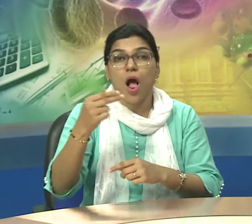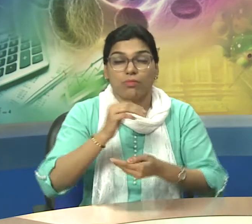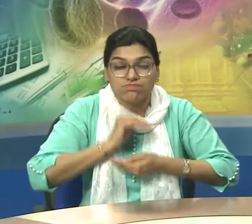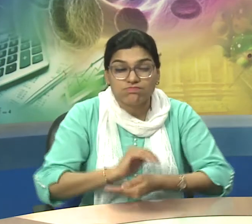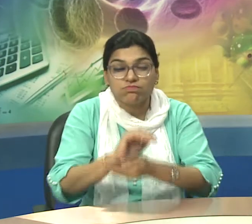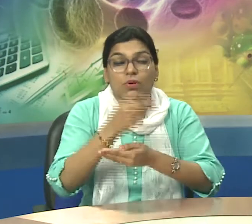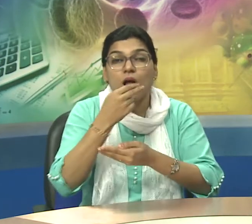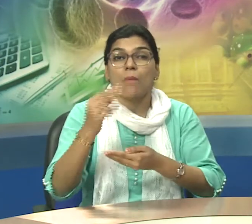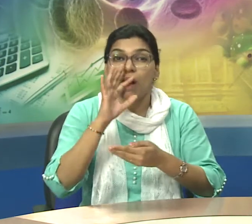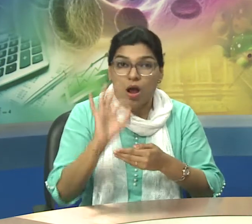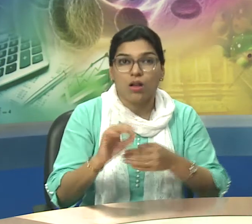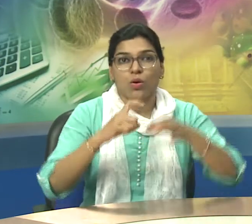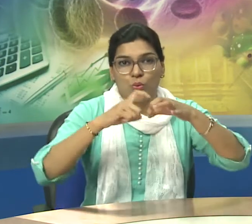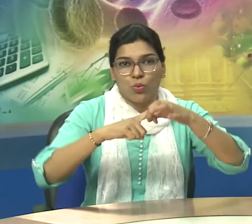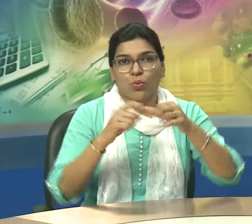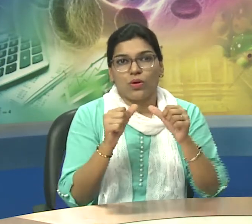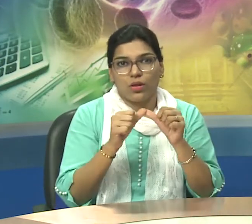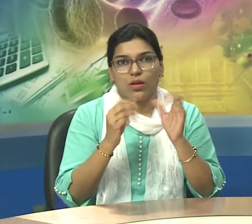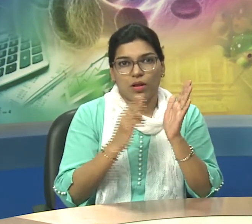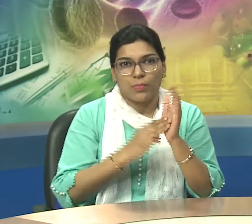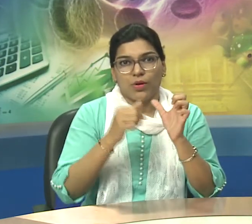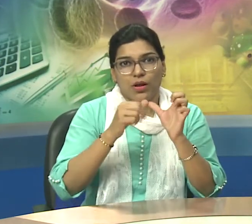Bismillah Khan was named